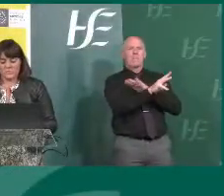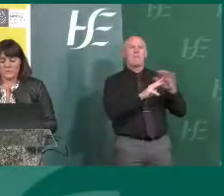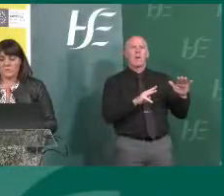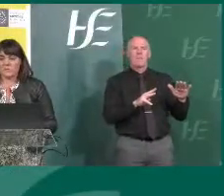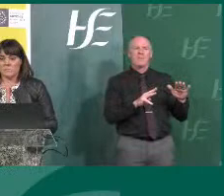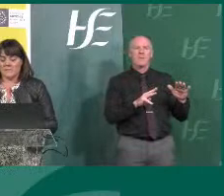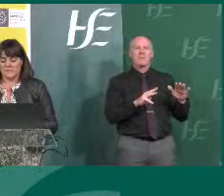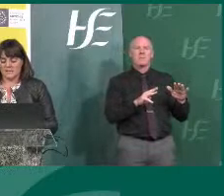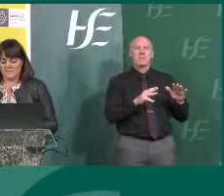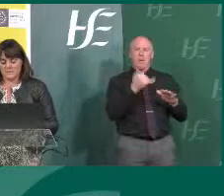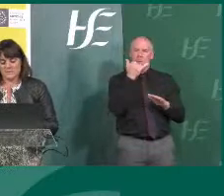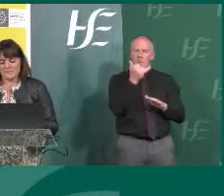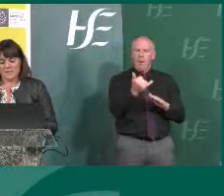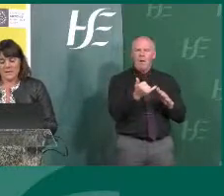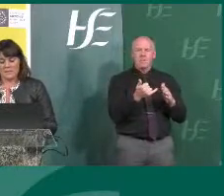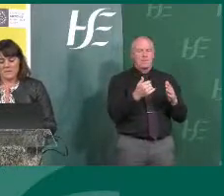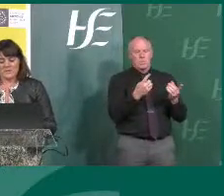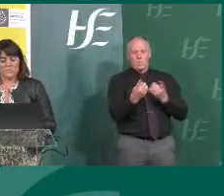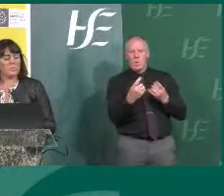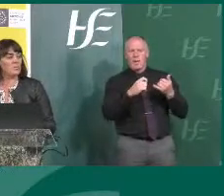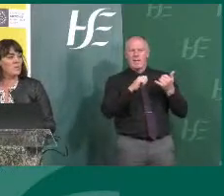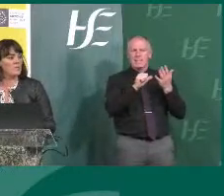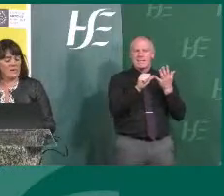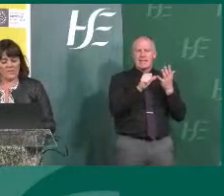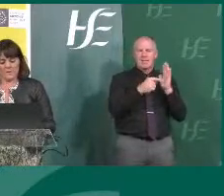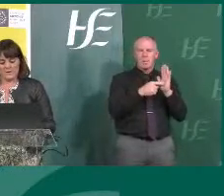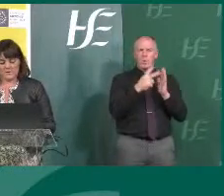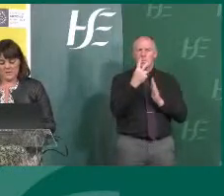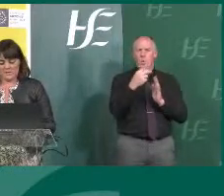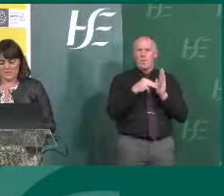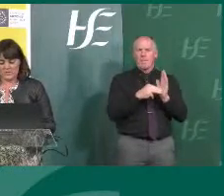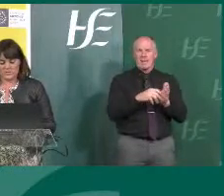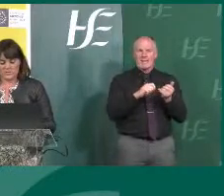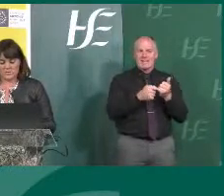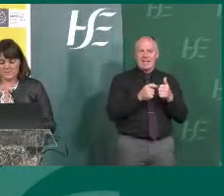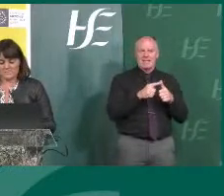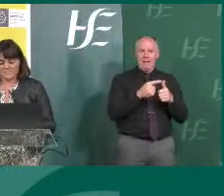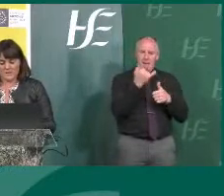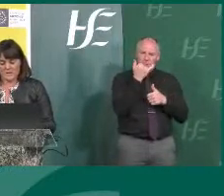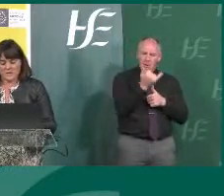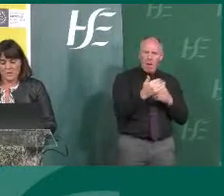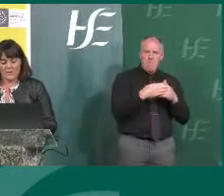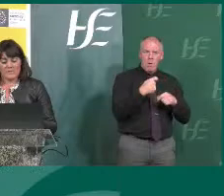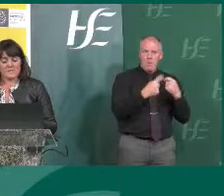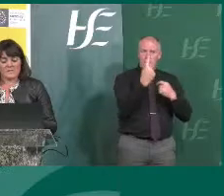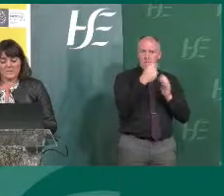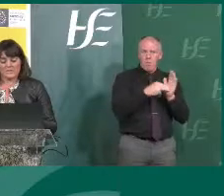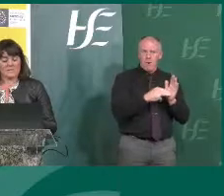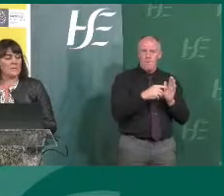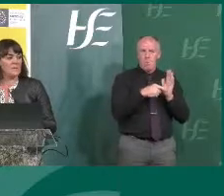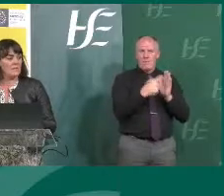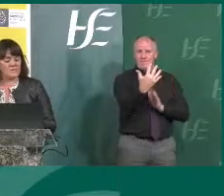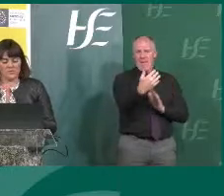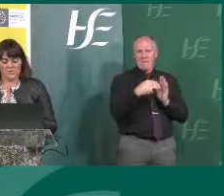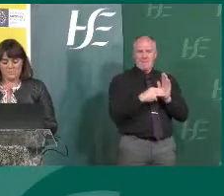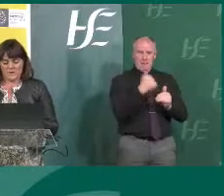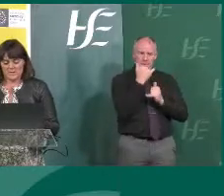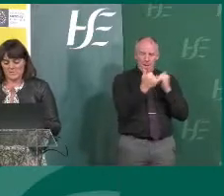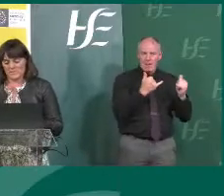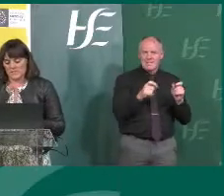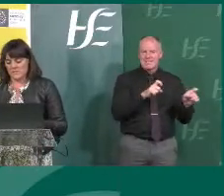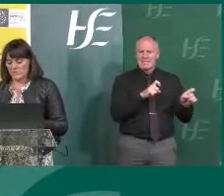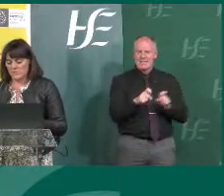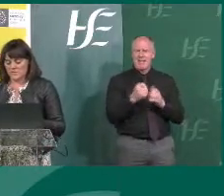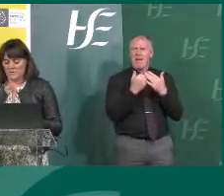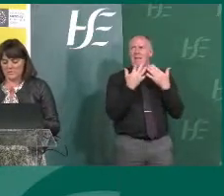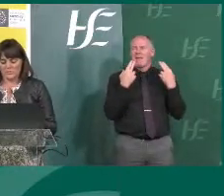over 6.2 million tests and made 1.5 million contact tracing calls. We are continuing to see a very strong demand